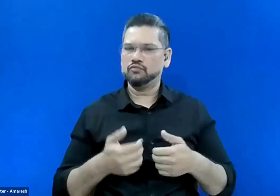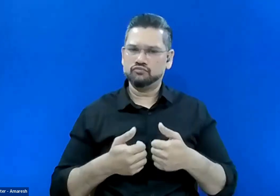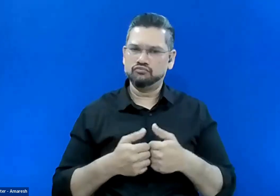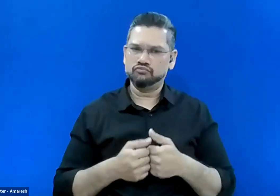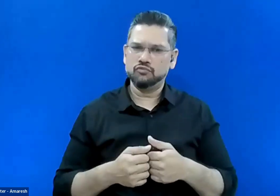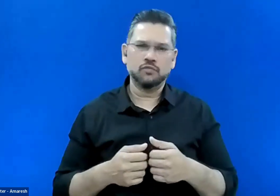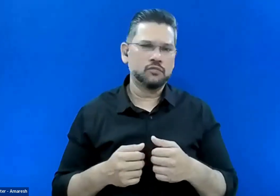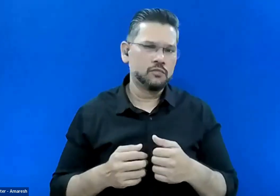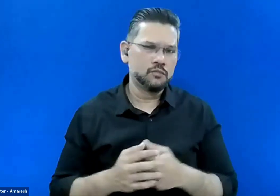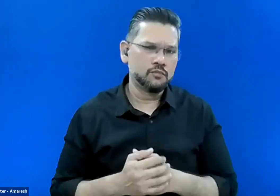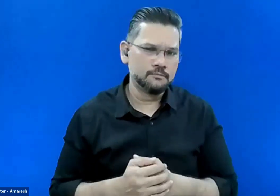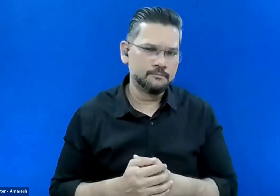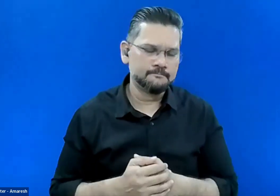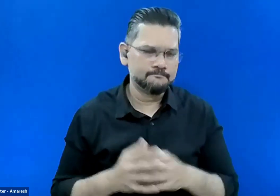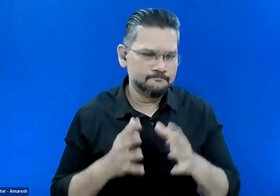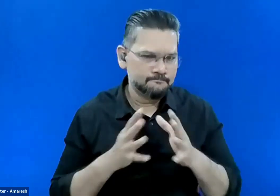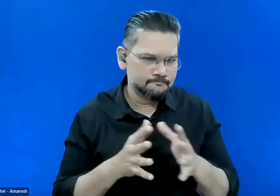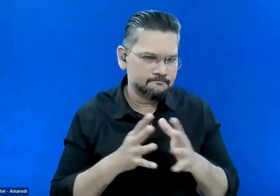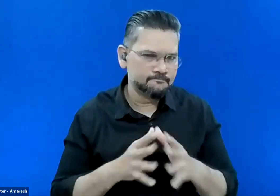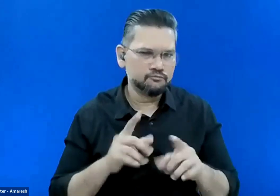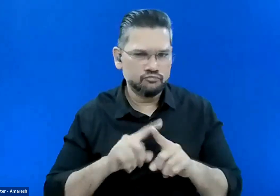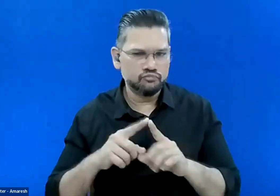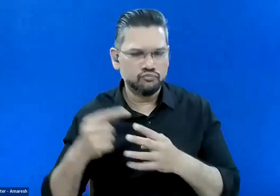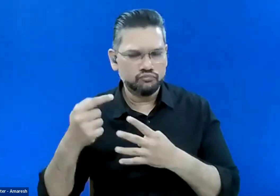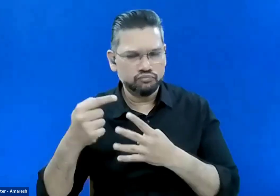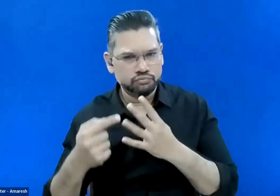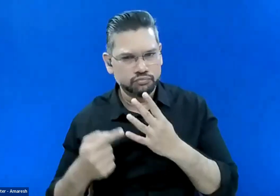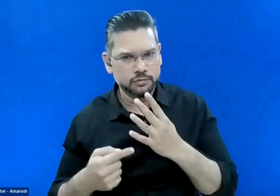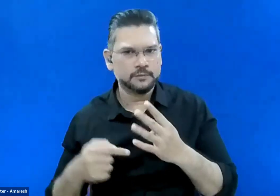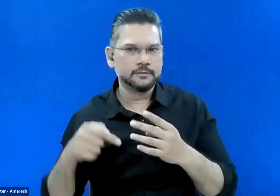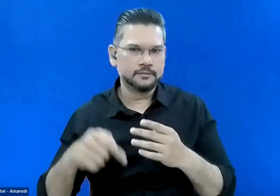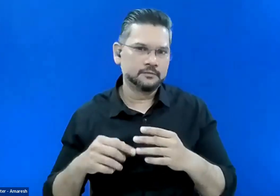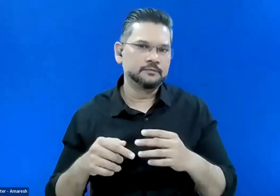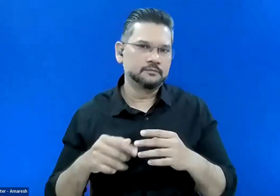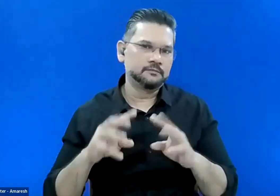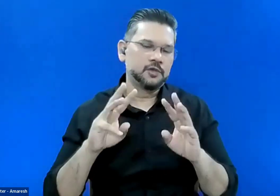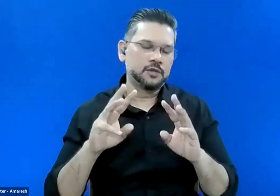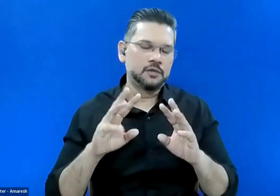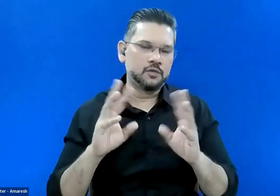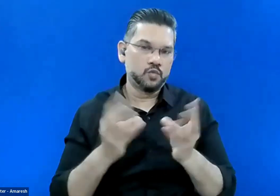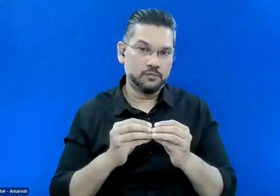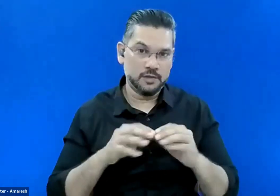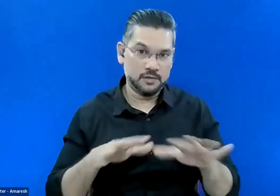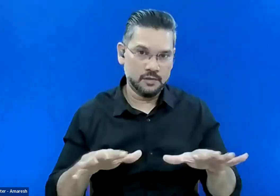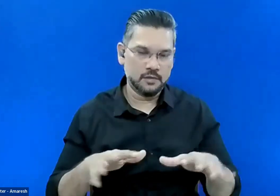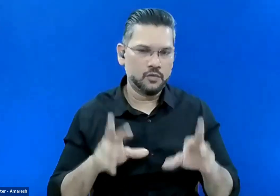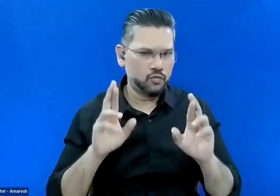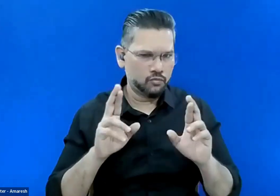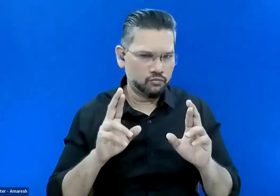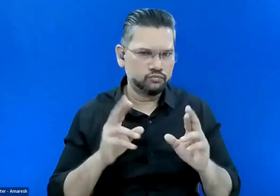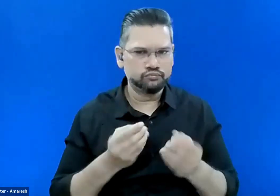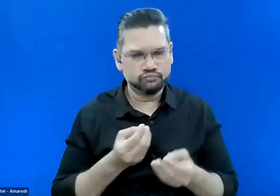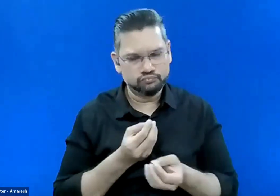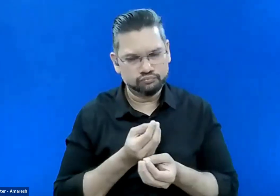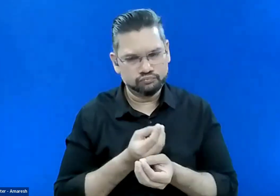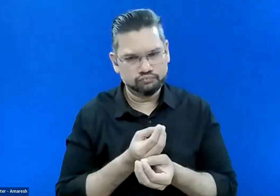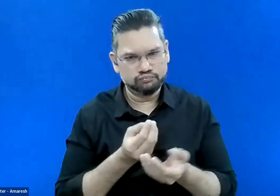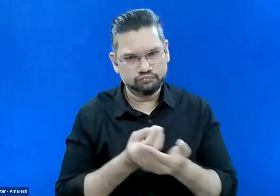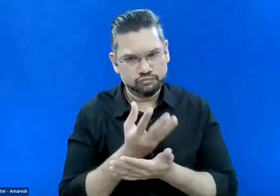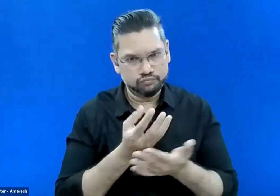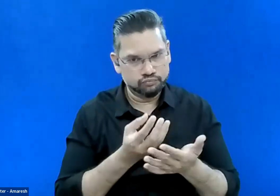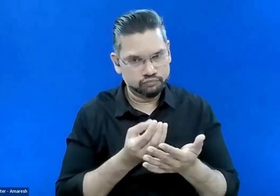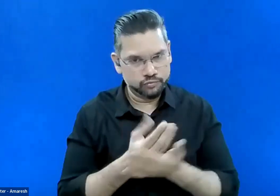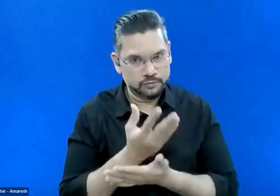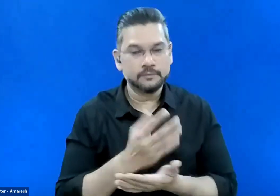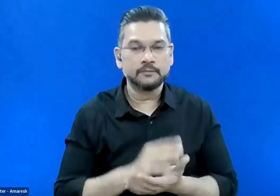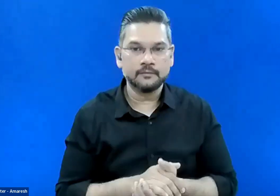to give my submissions to this webinar today. And as Waka mentioned, I'm a young